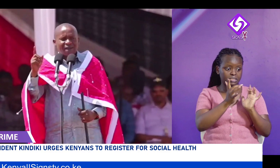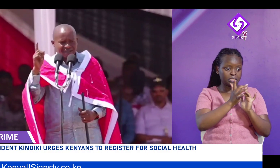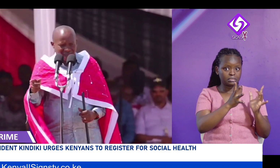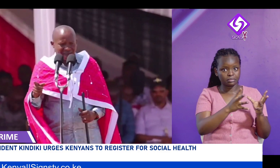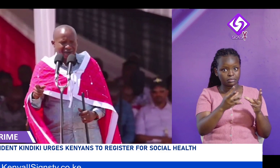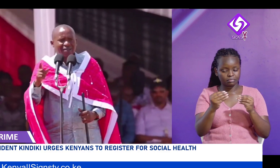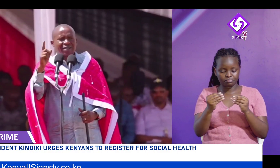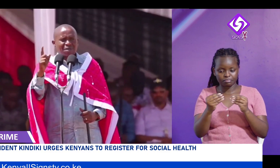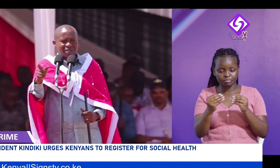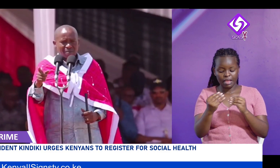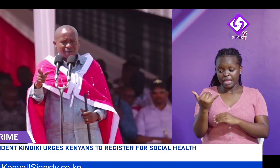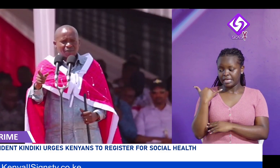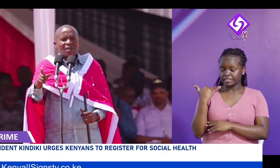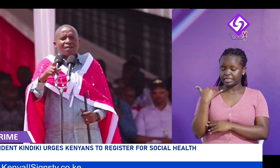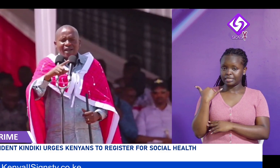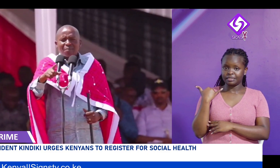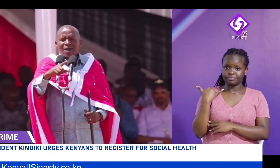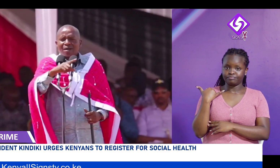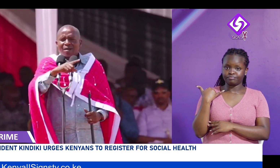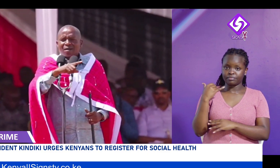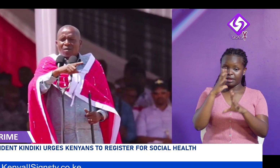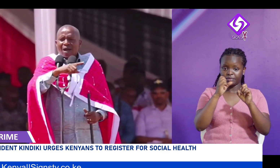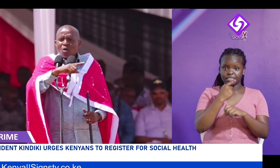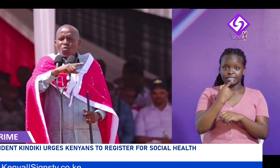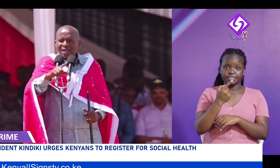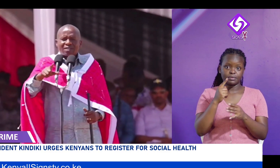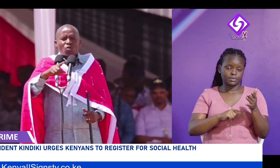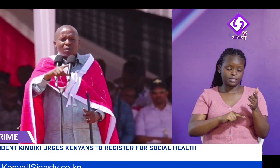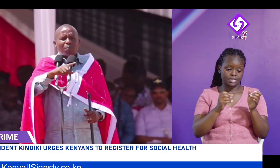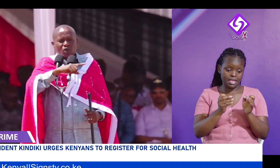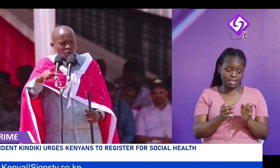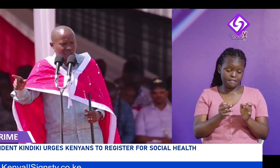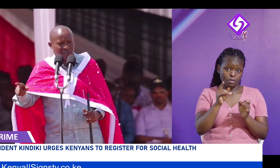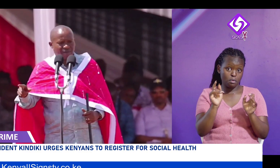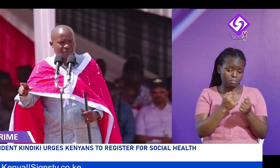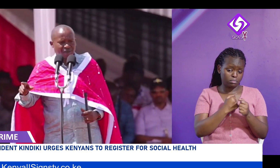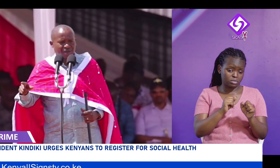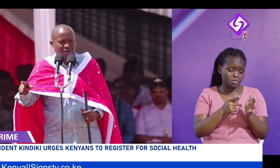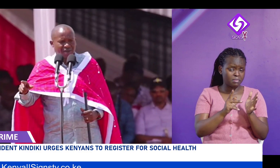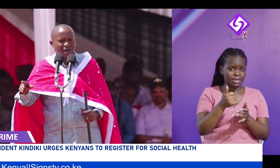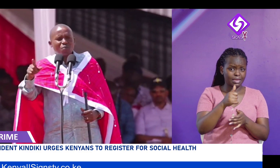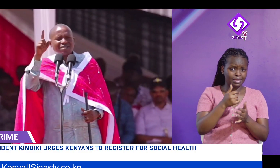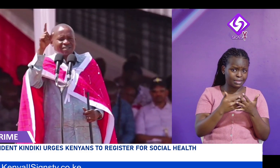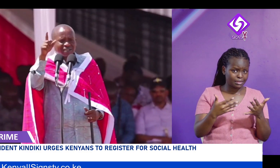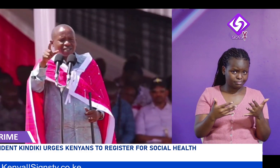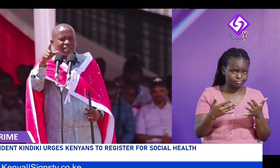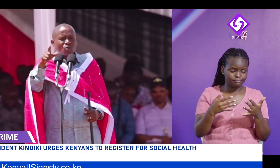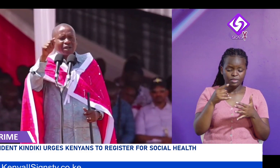Na jana rais amesema kama hauwezi kulipa chochote na umejisajili kwa